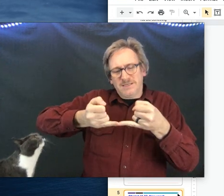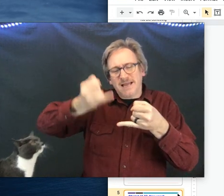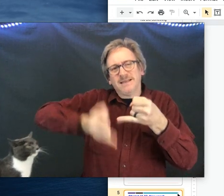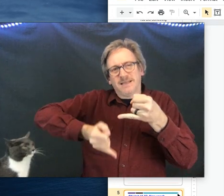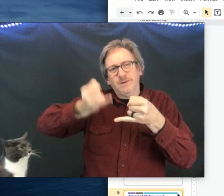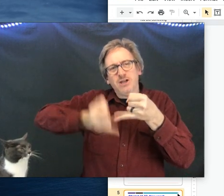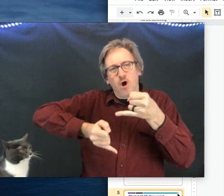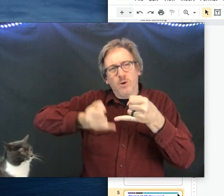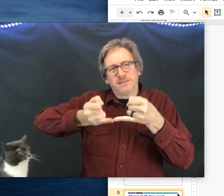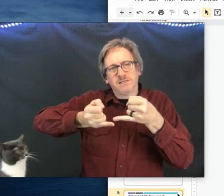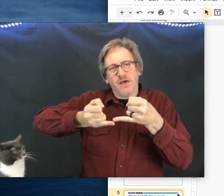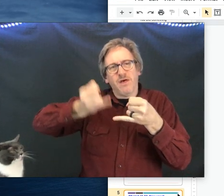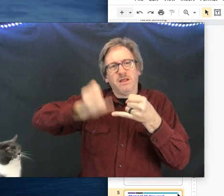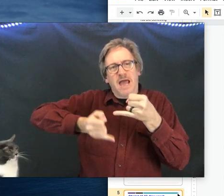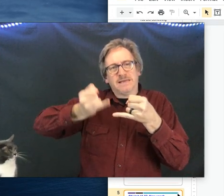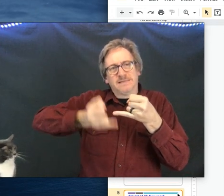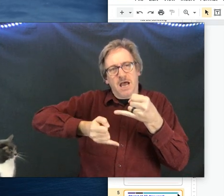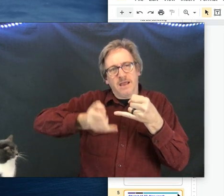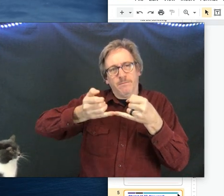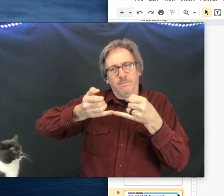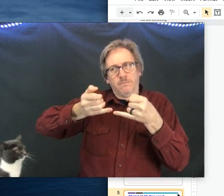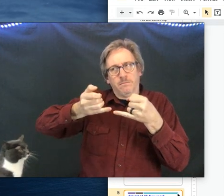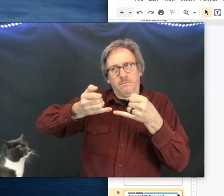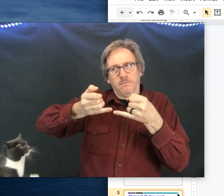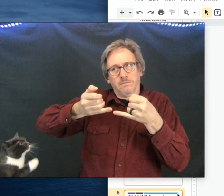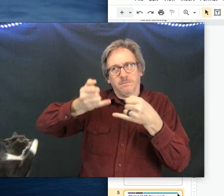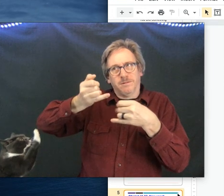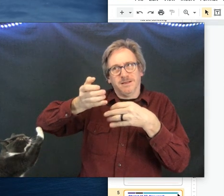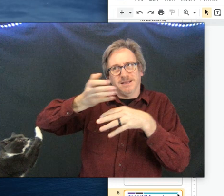Well, technically we know it's the last time